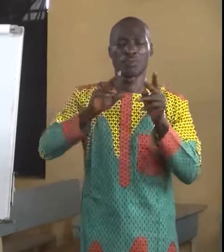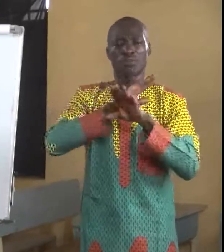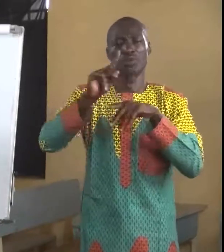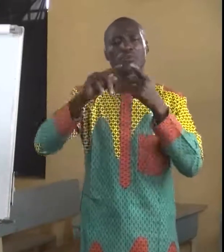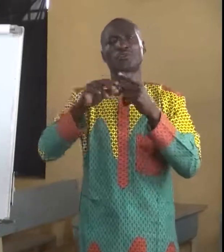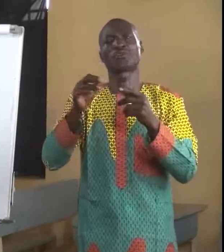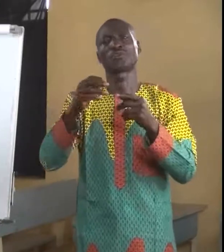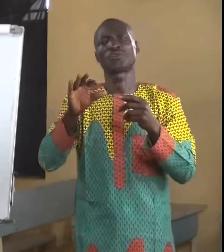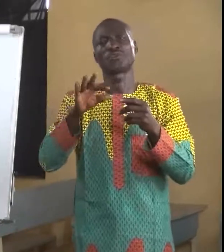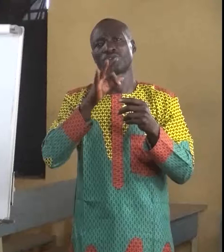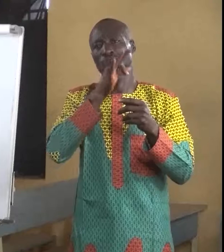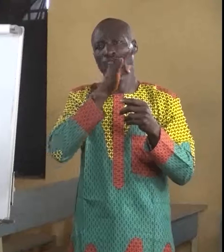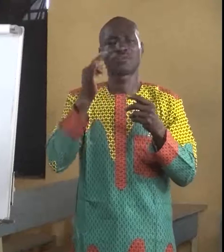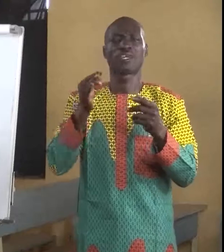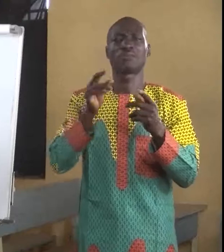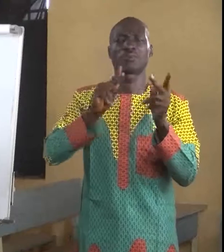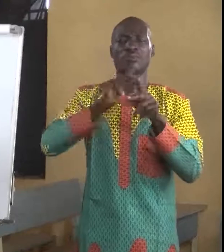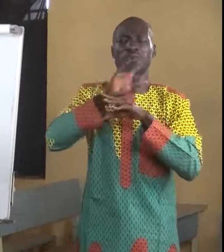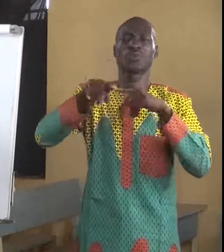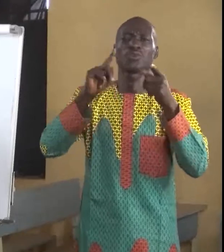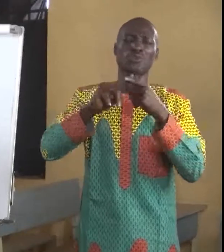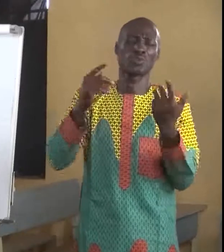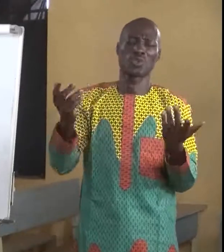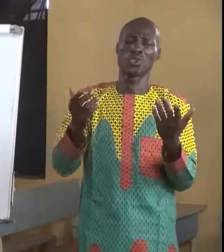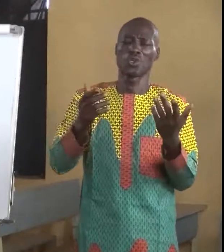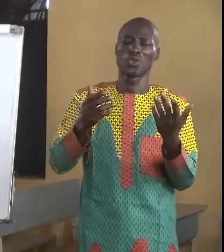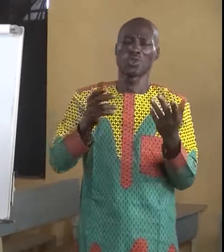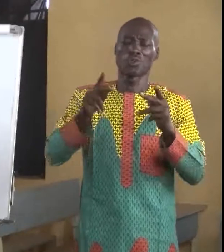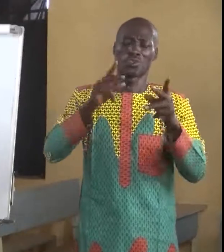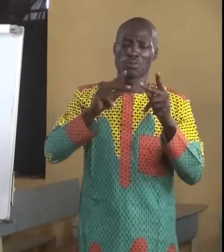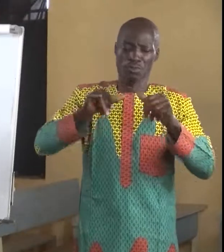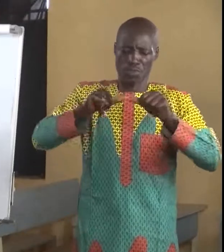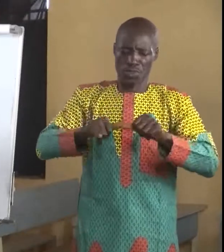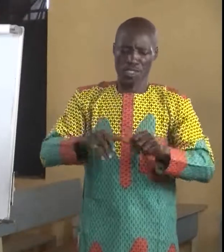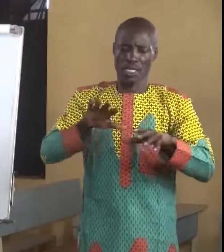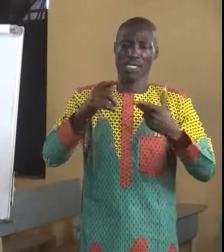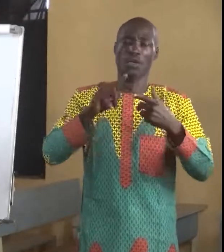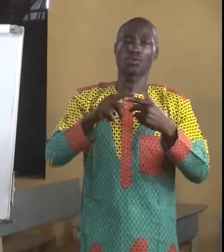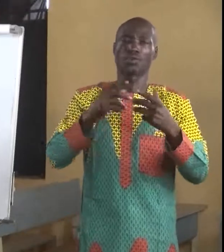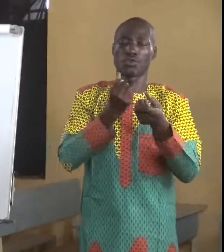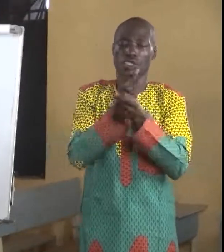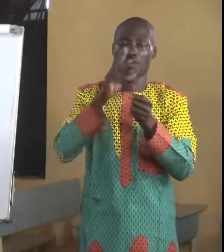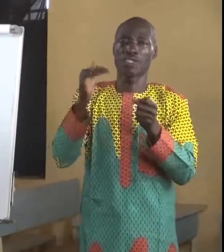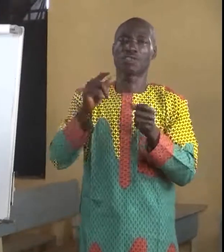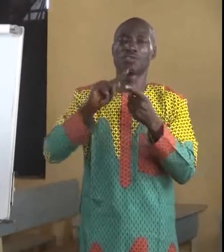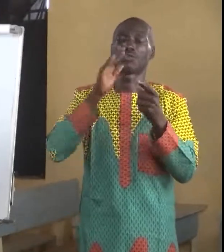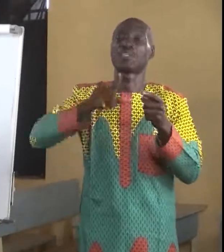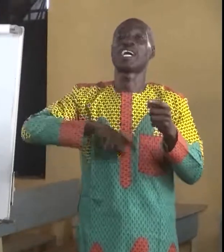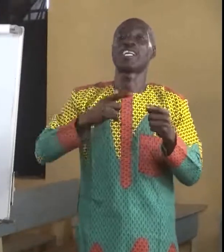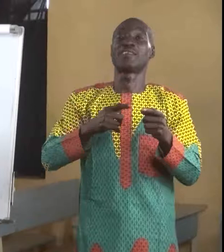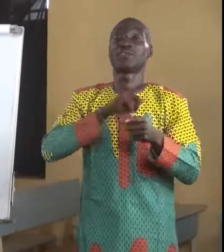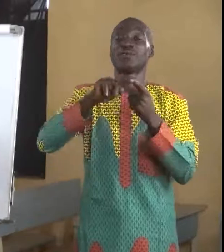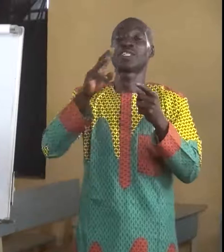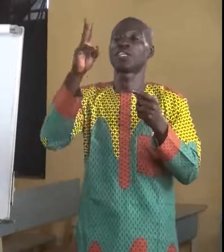nobody goes to the factory to produce this and that. People are steady looking for how to save their heads, in fact, to be alive. It is when you